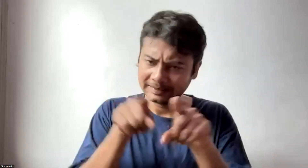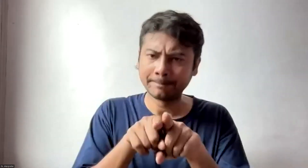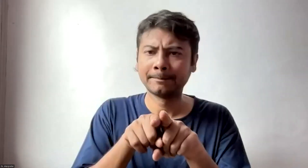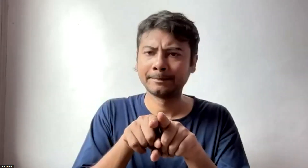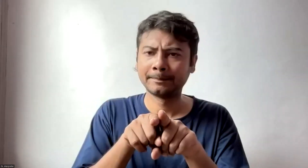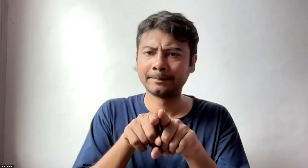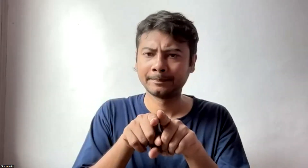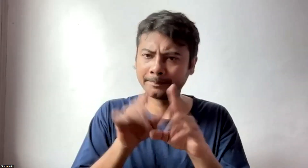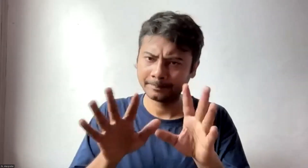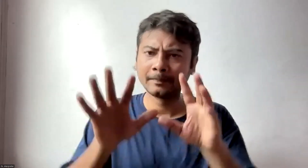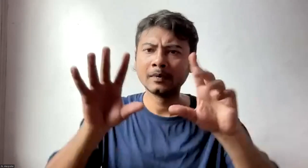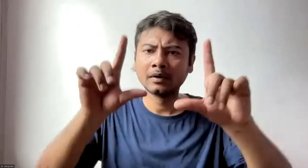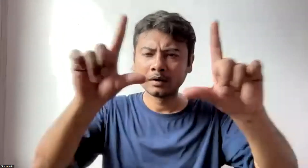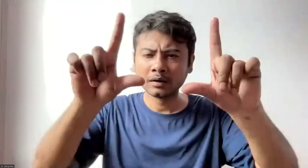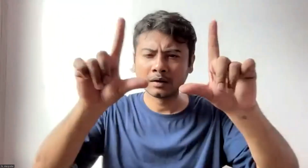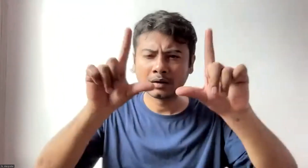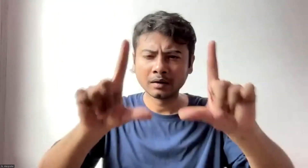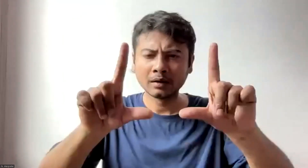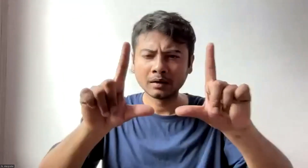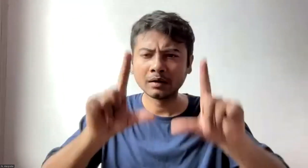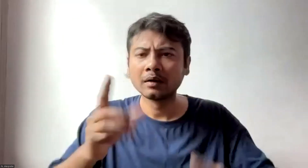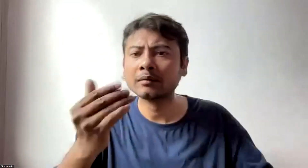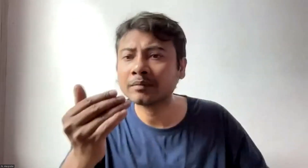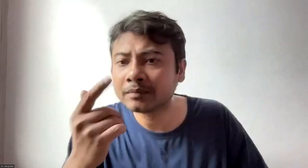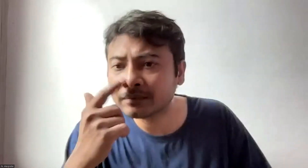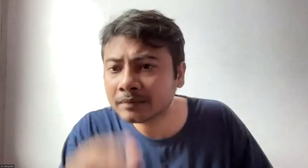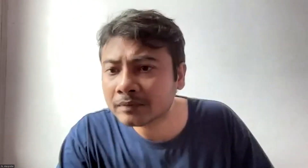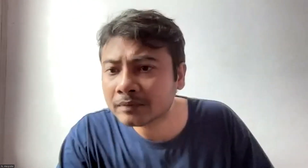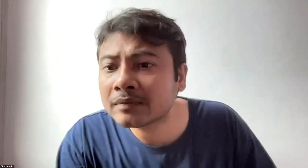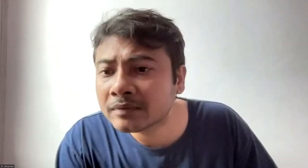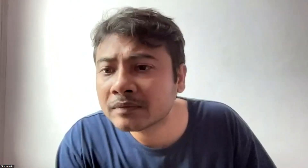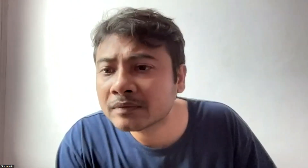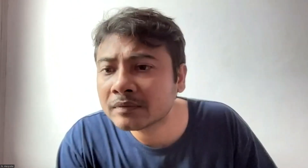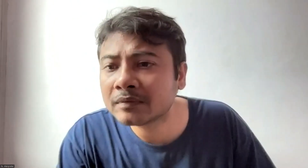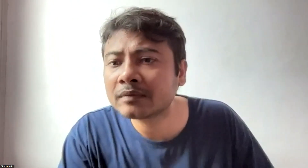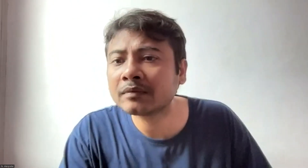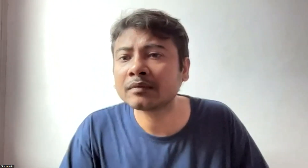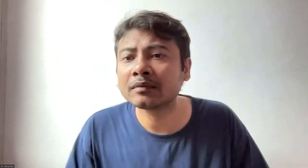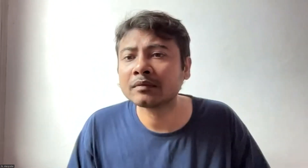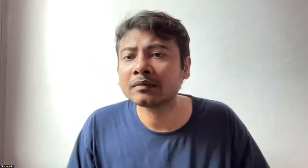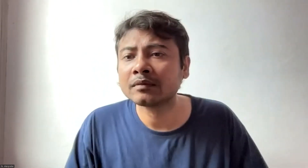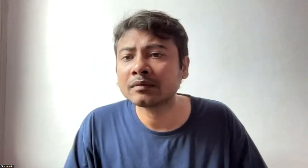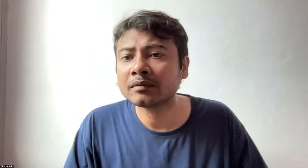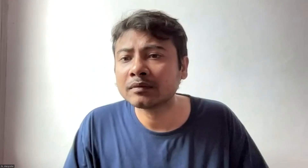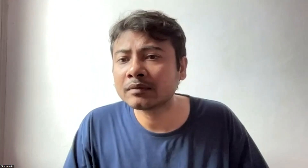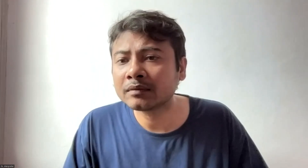So just quickly have a look at the pictures. Anyways, you will get the PPTs today I have posted.